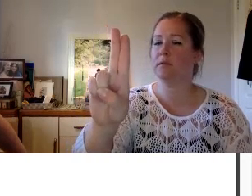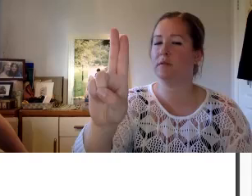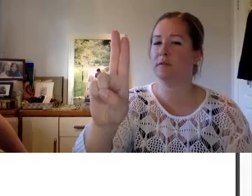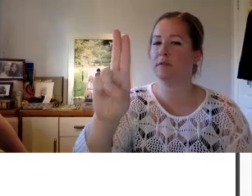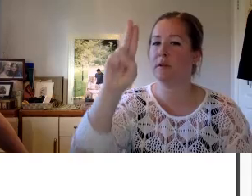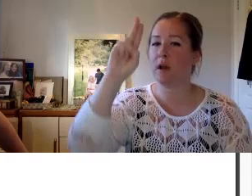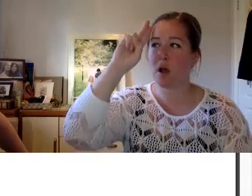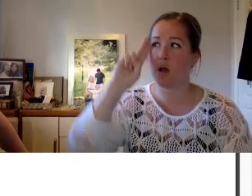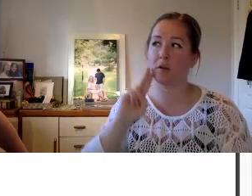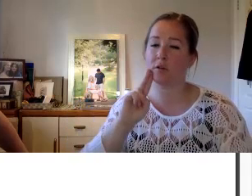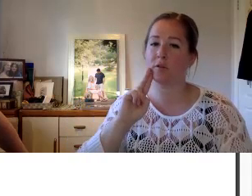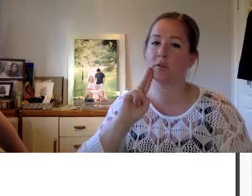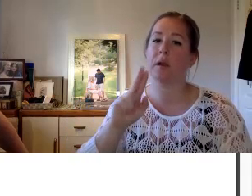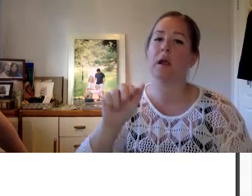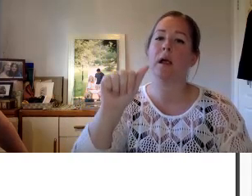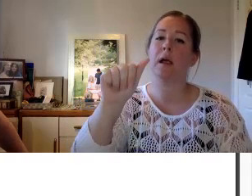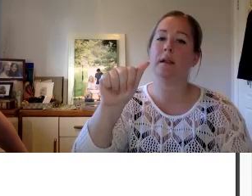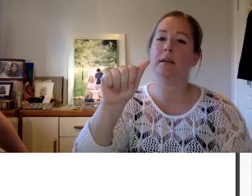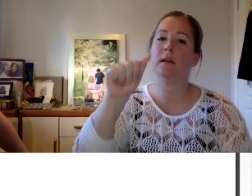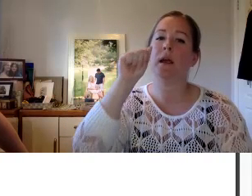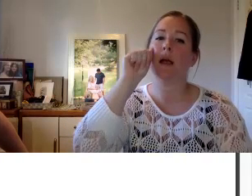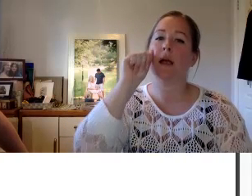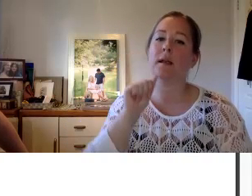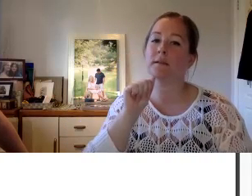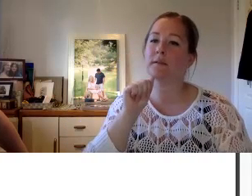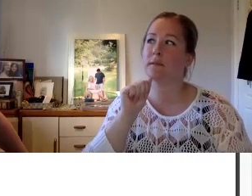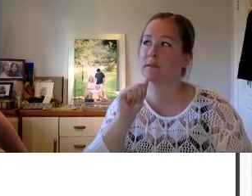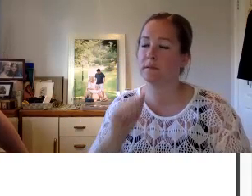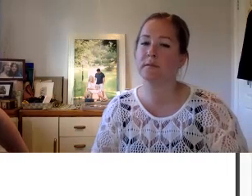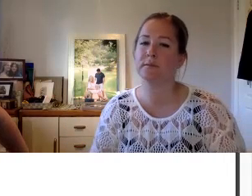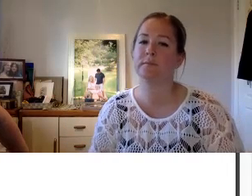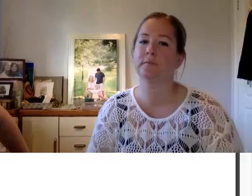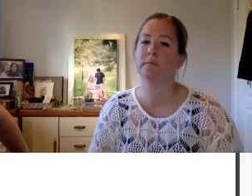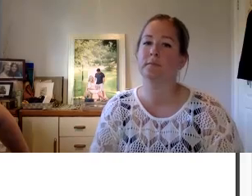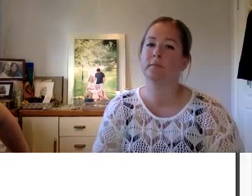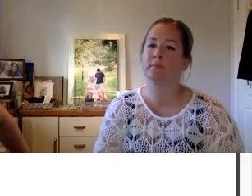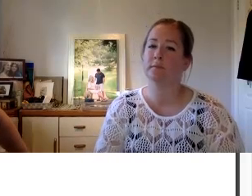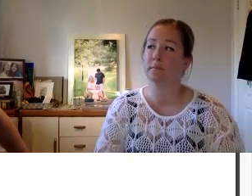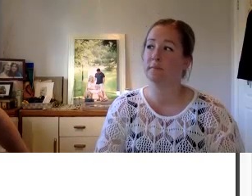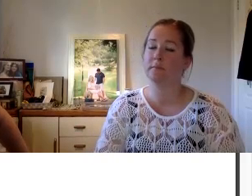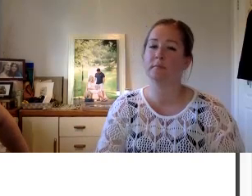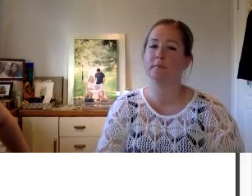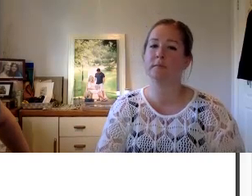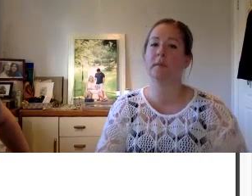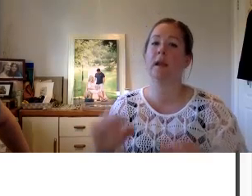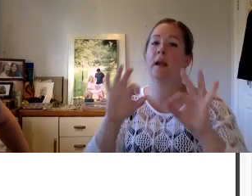U. And aunt is A, and you stroke your face, A.